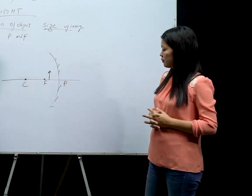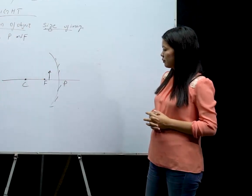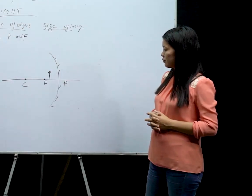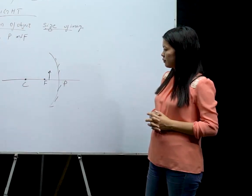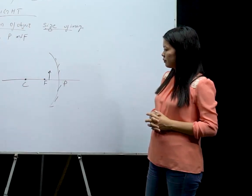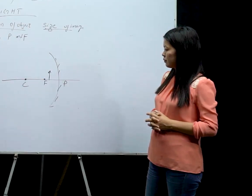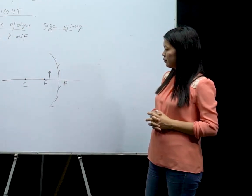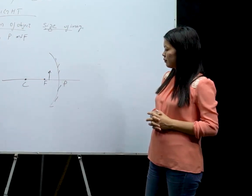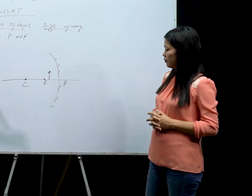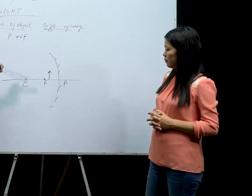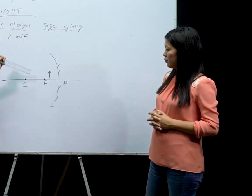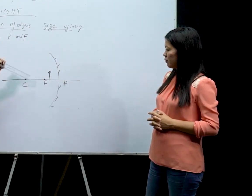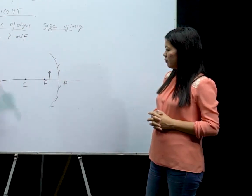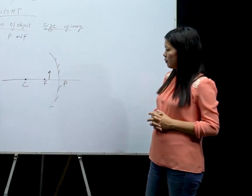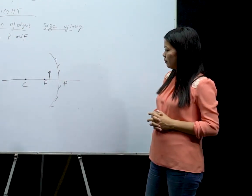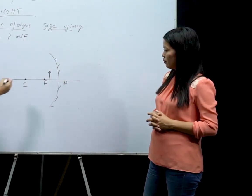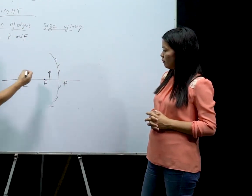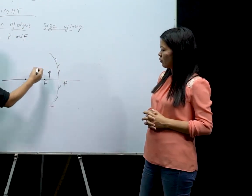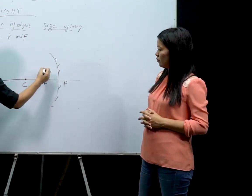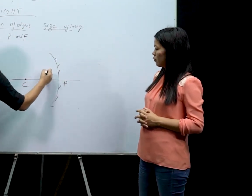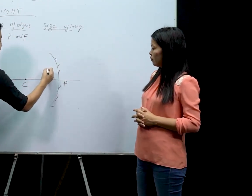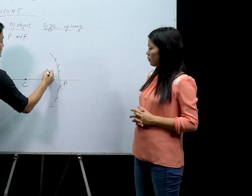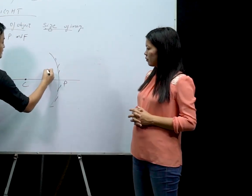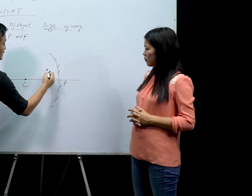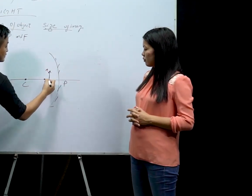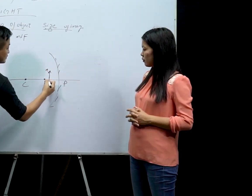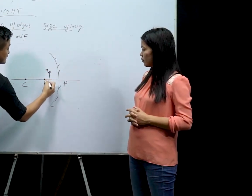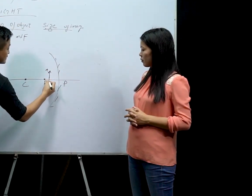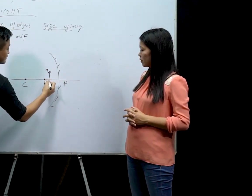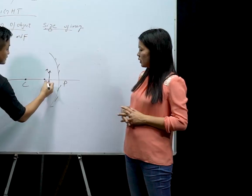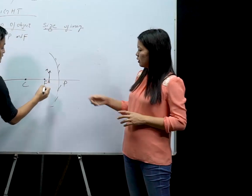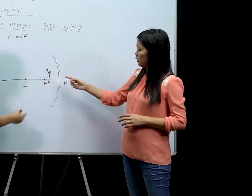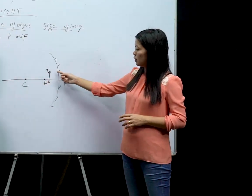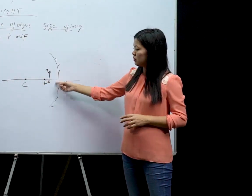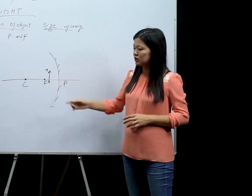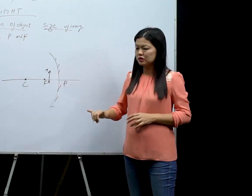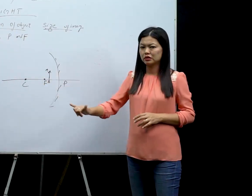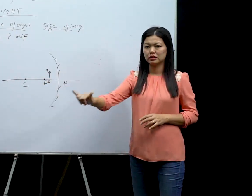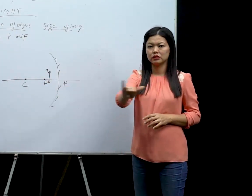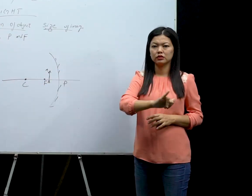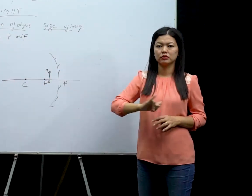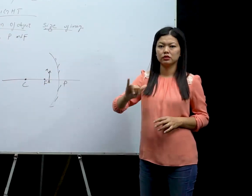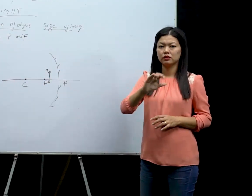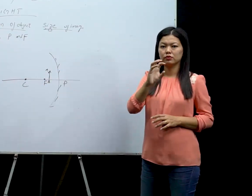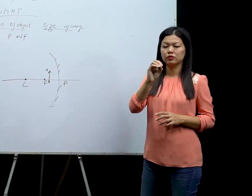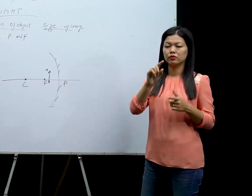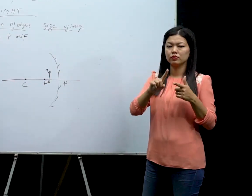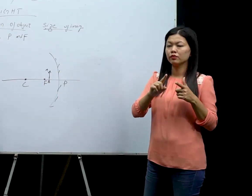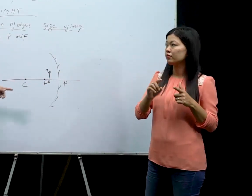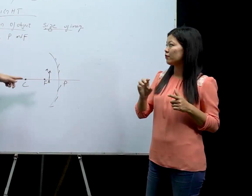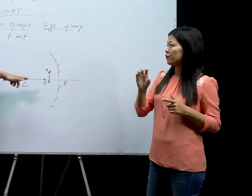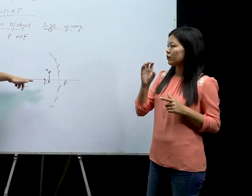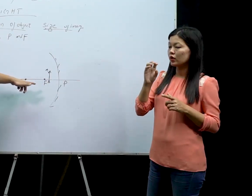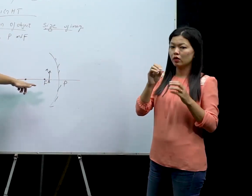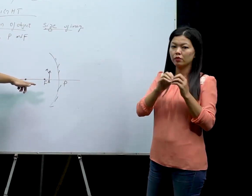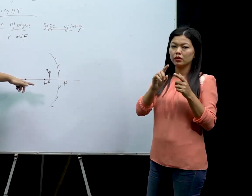Clear? See, this is the object, right? A, B. So now we are